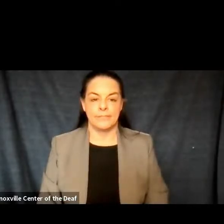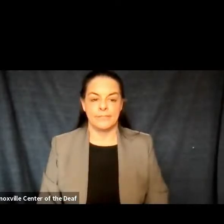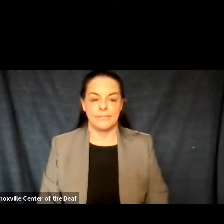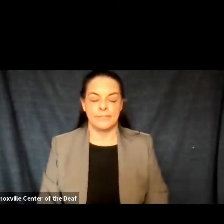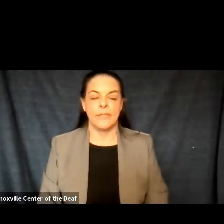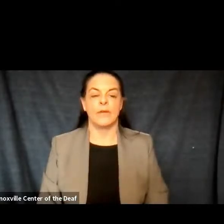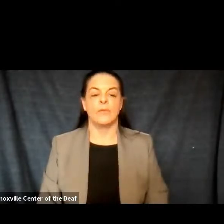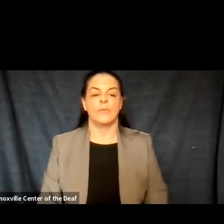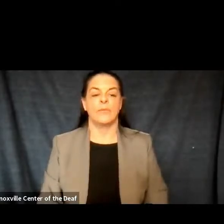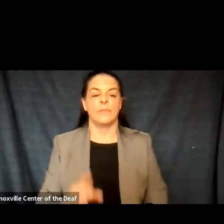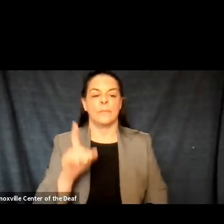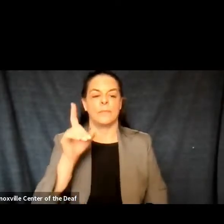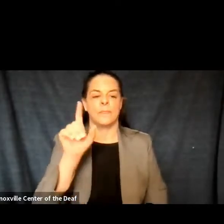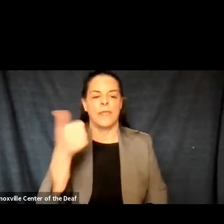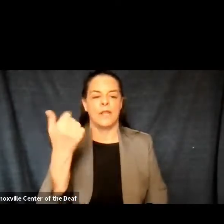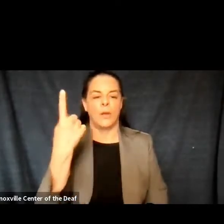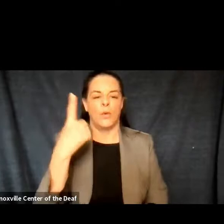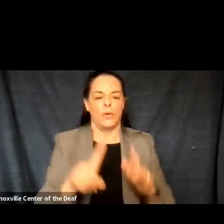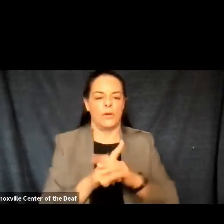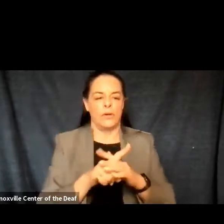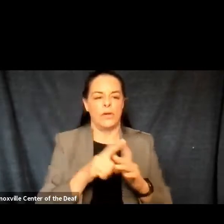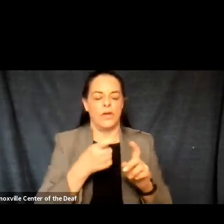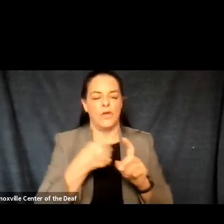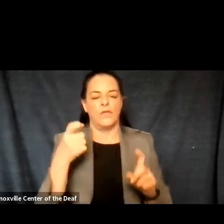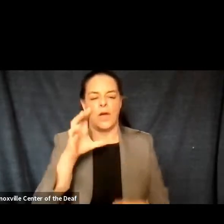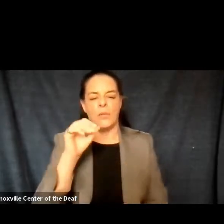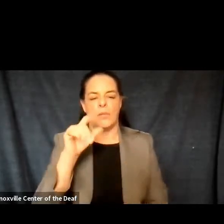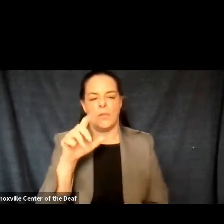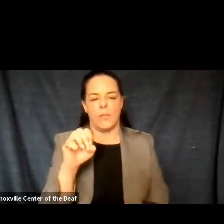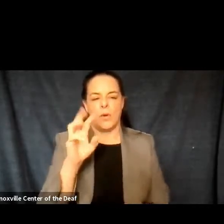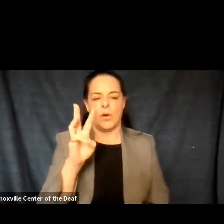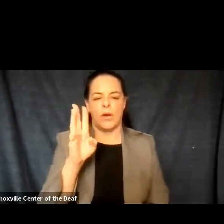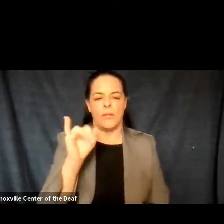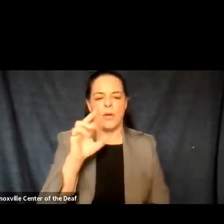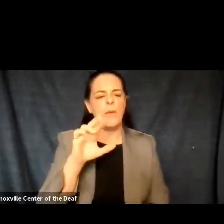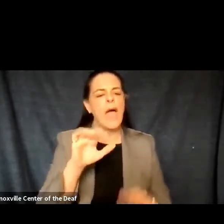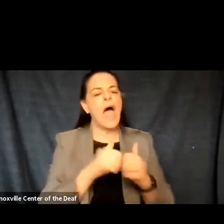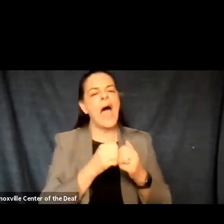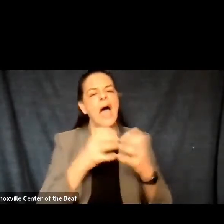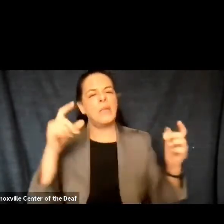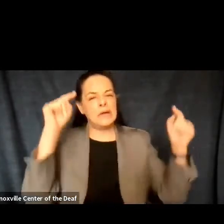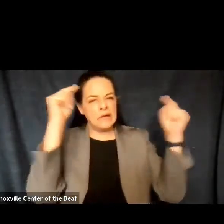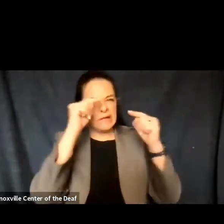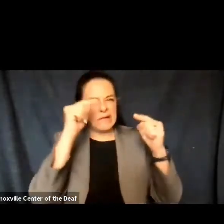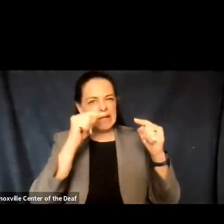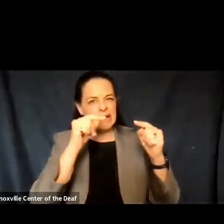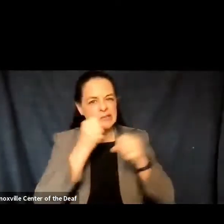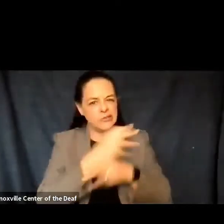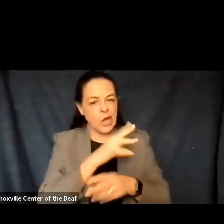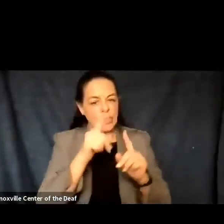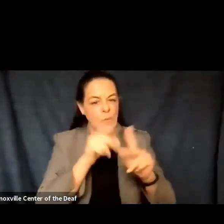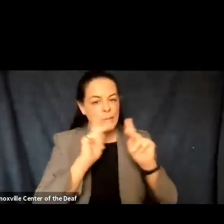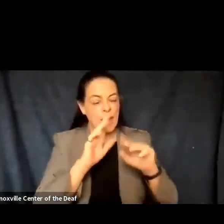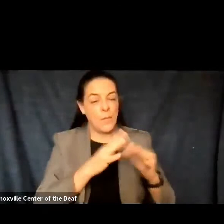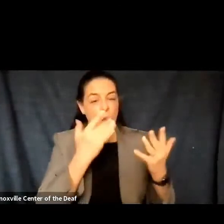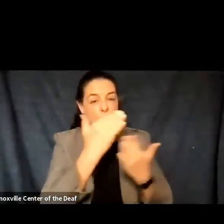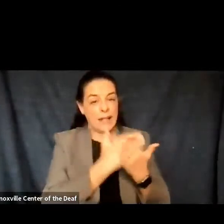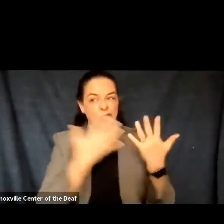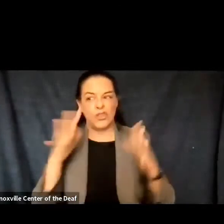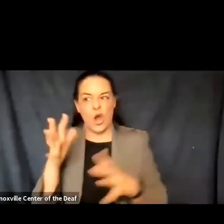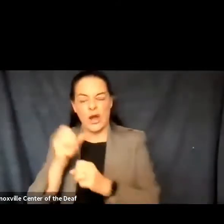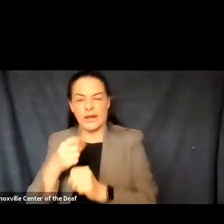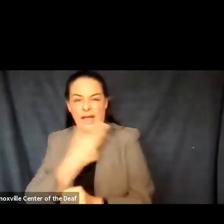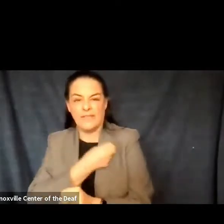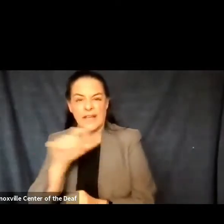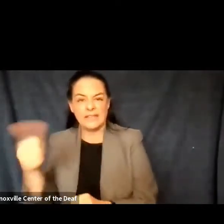All right. Another question from Cole with WBIR. How much of a headache is it causing when people on the wait list have already gotten